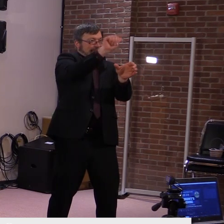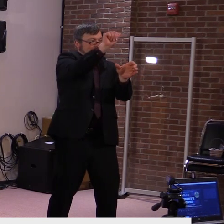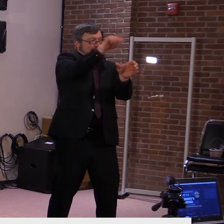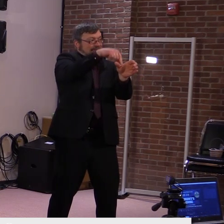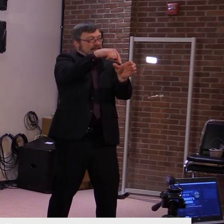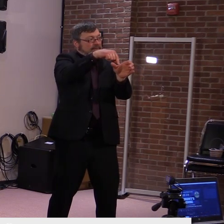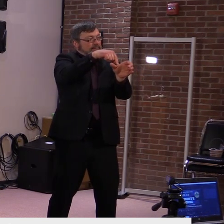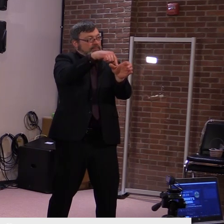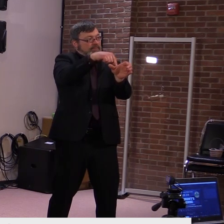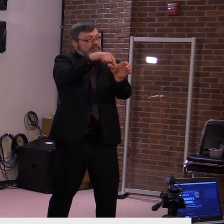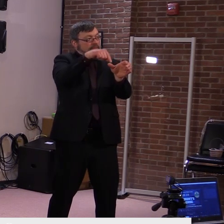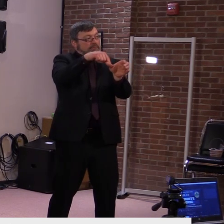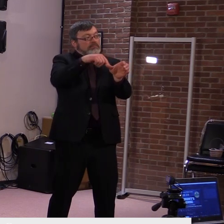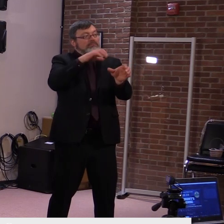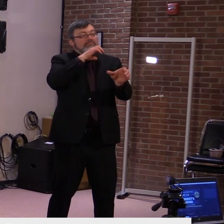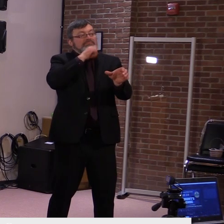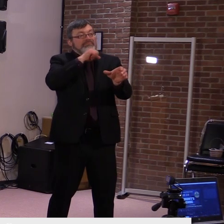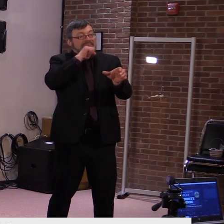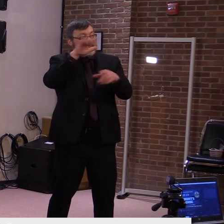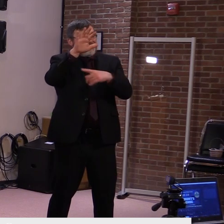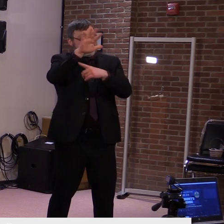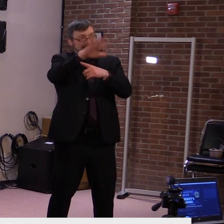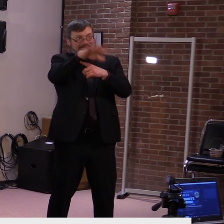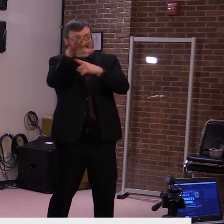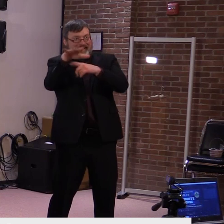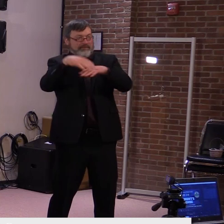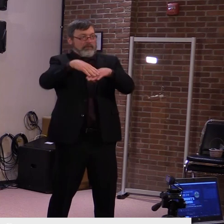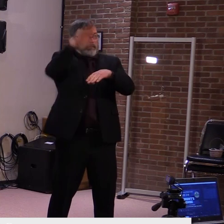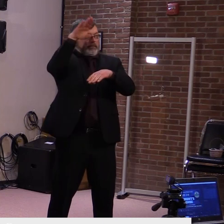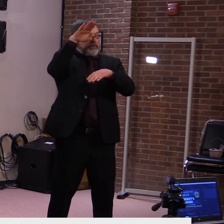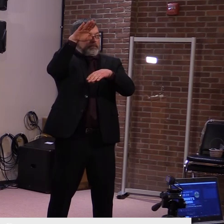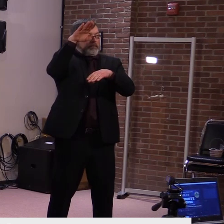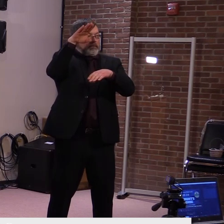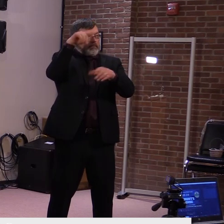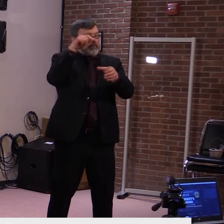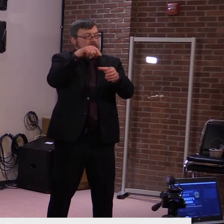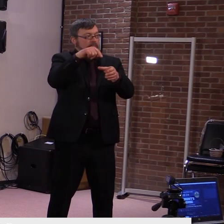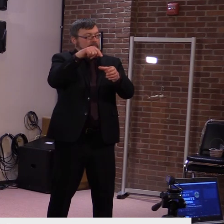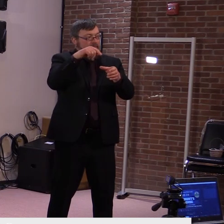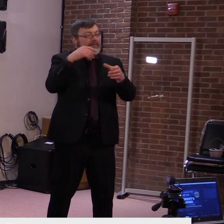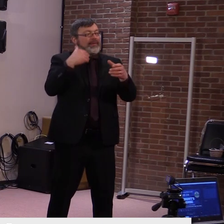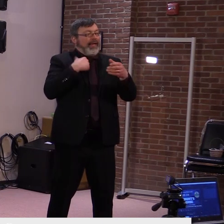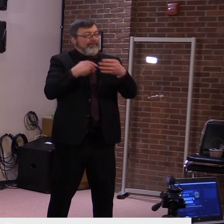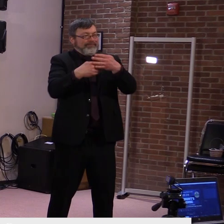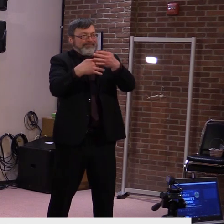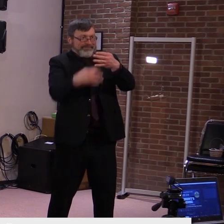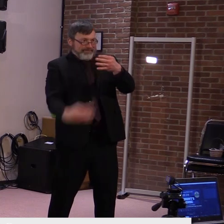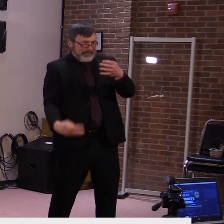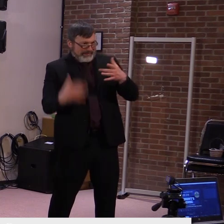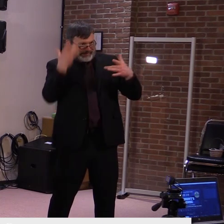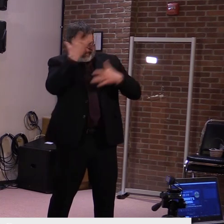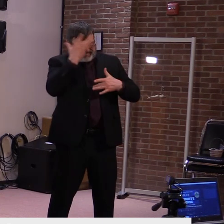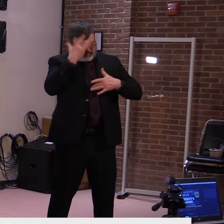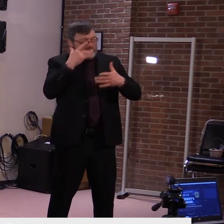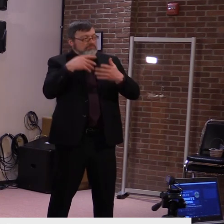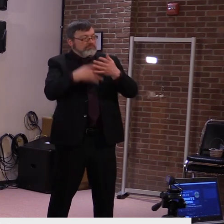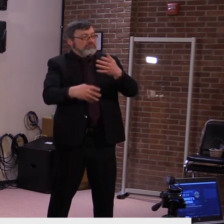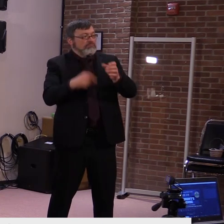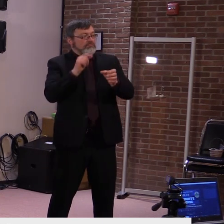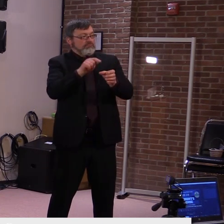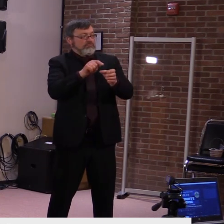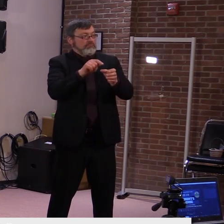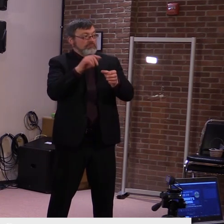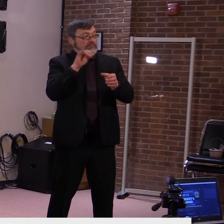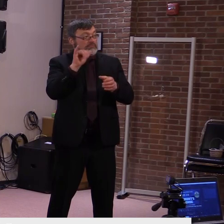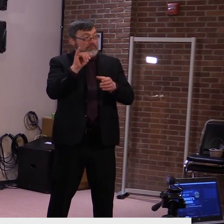condition, you can make an appointment to receive a vaccine beginning Monday on March 8th. And